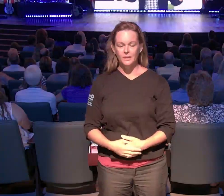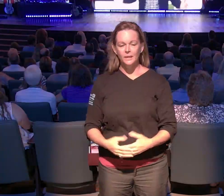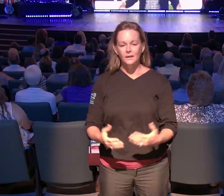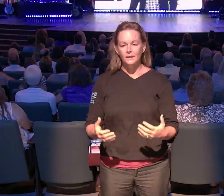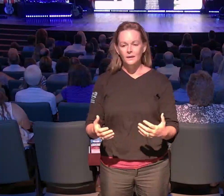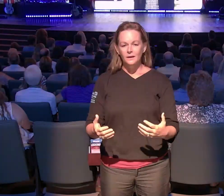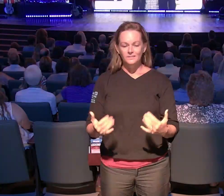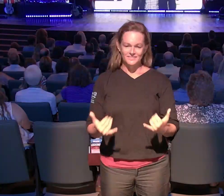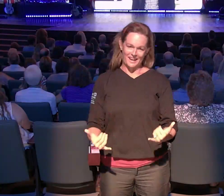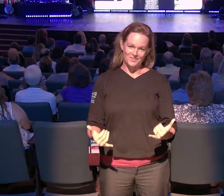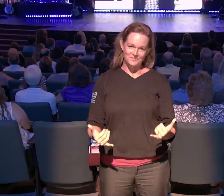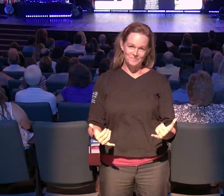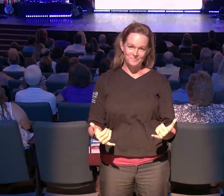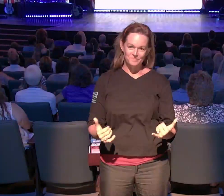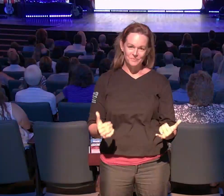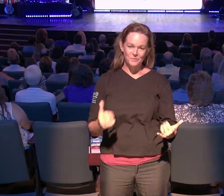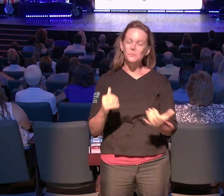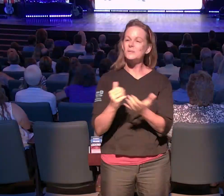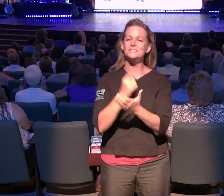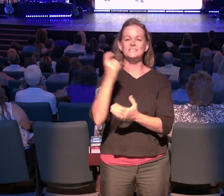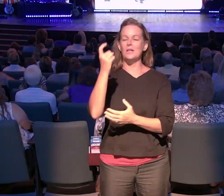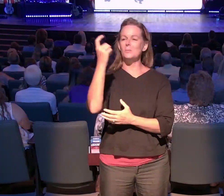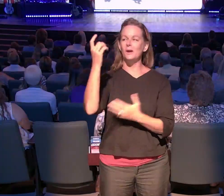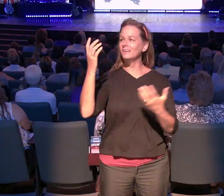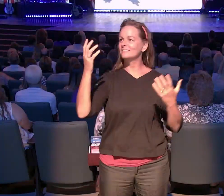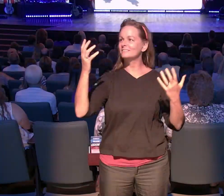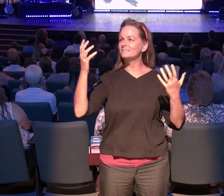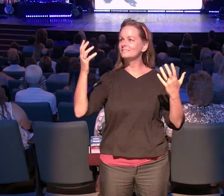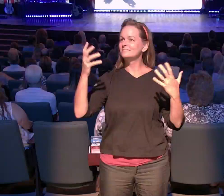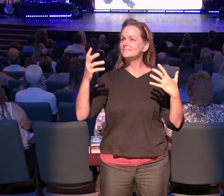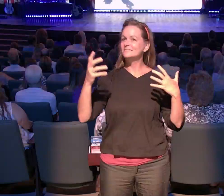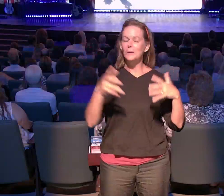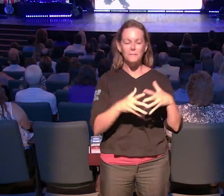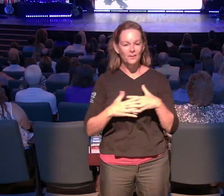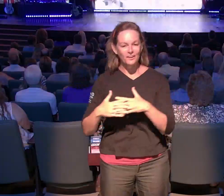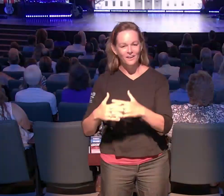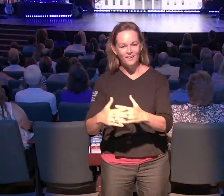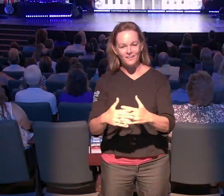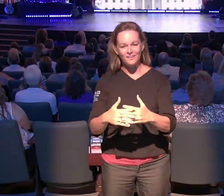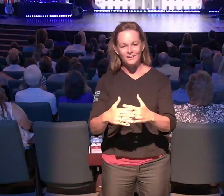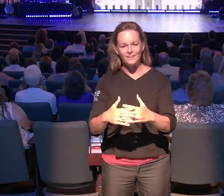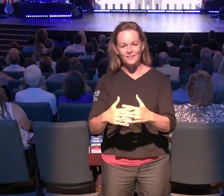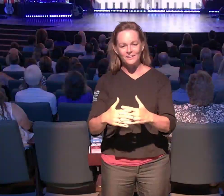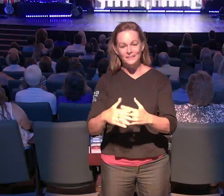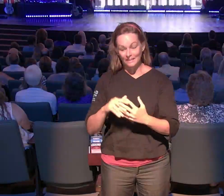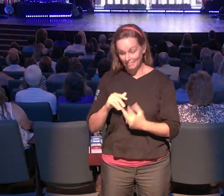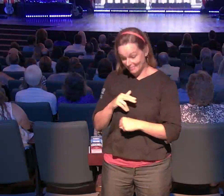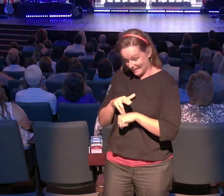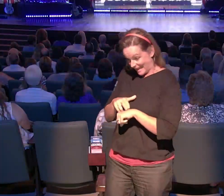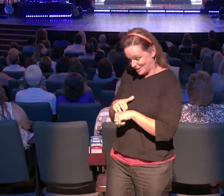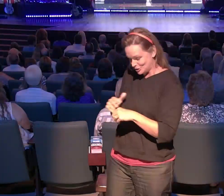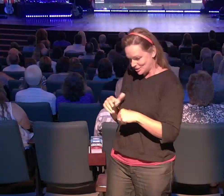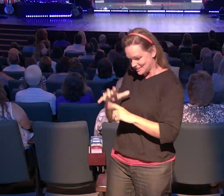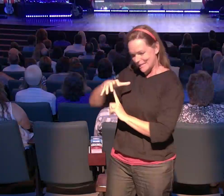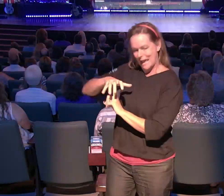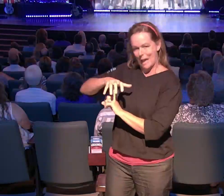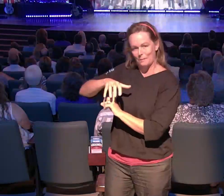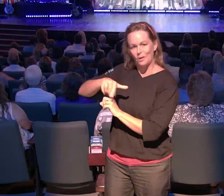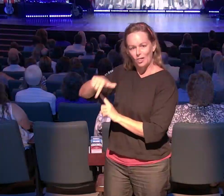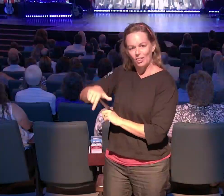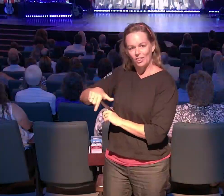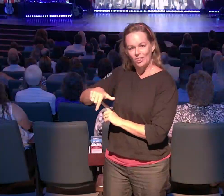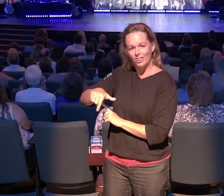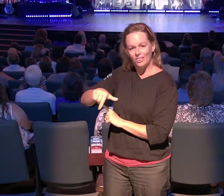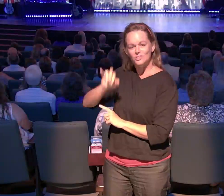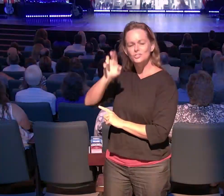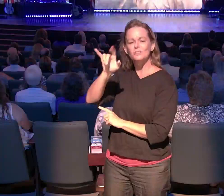Today we celebrate the birth of our nation. Happy 4th of July from our nation's capital. You know, today we have a lot to thank God for